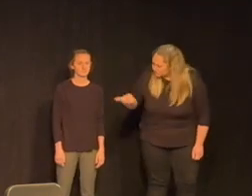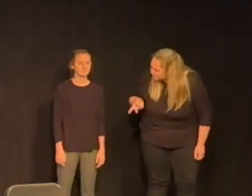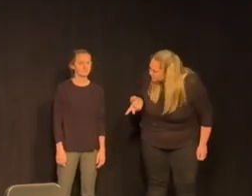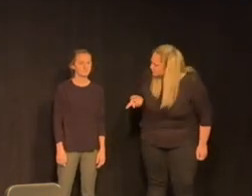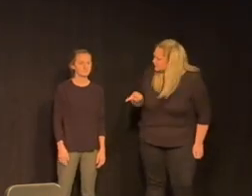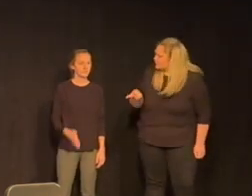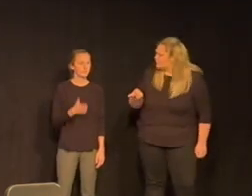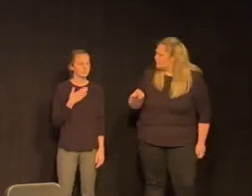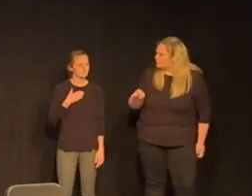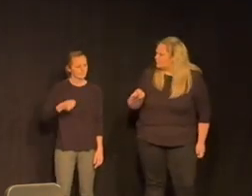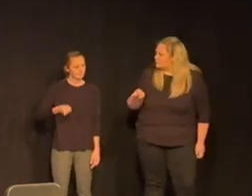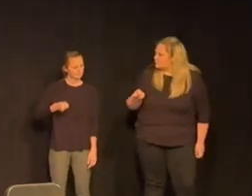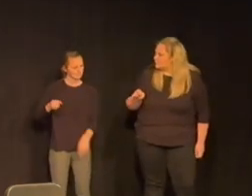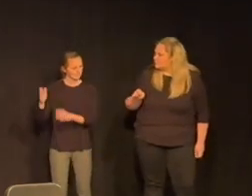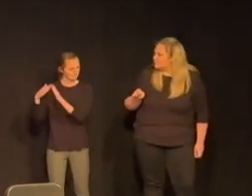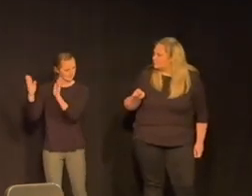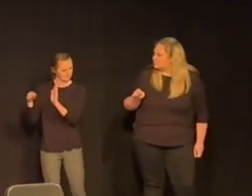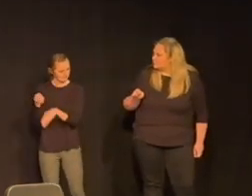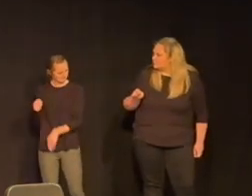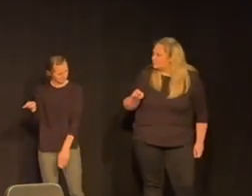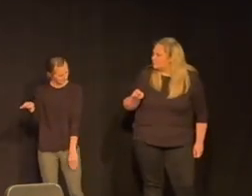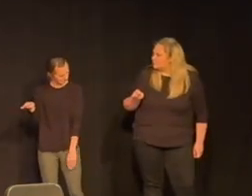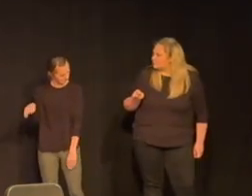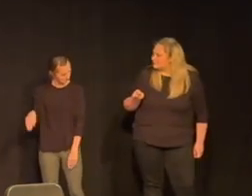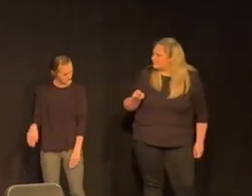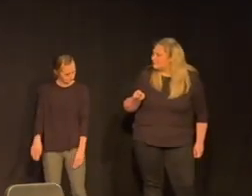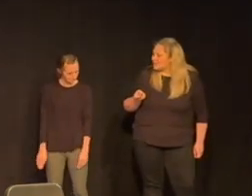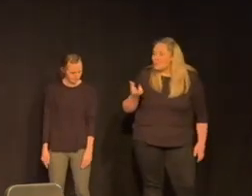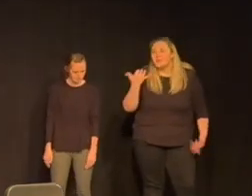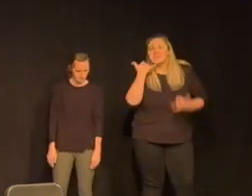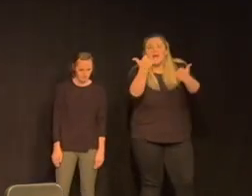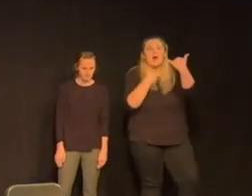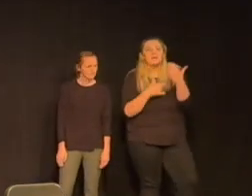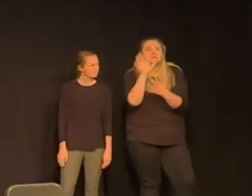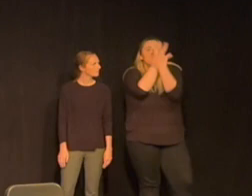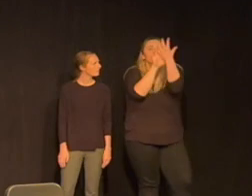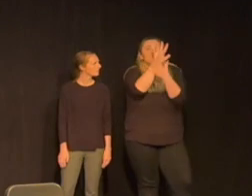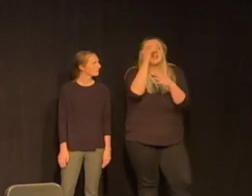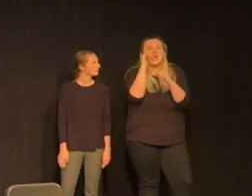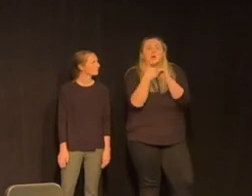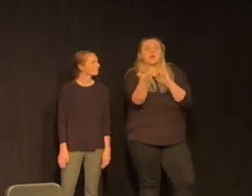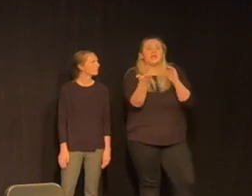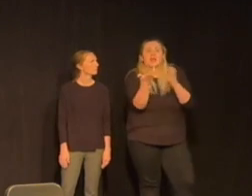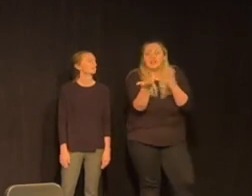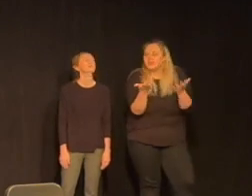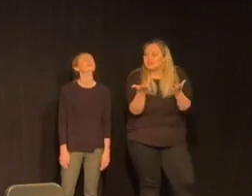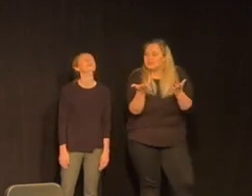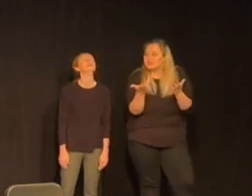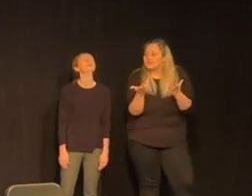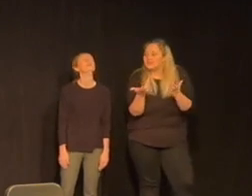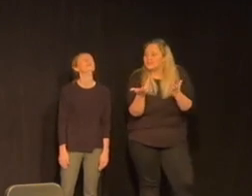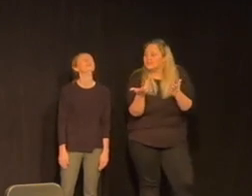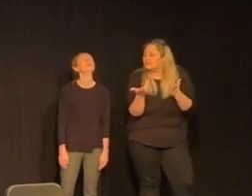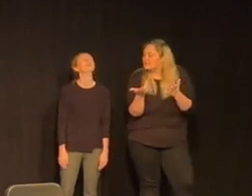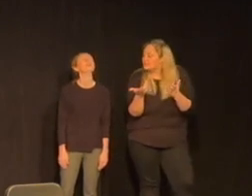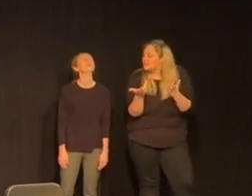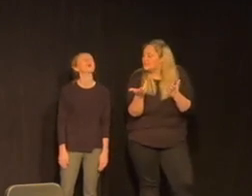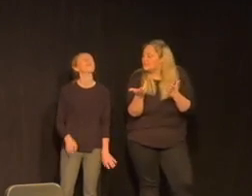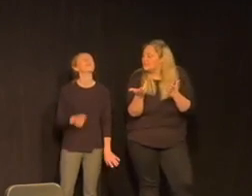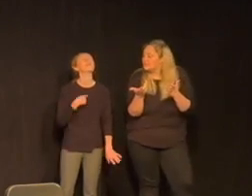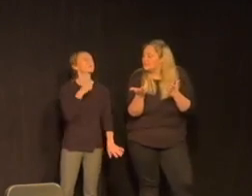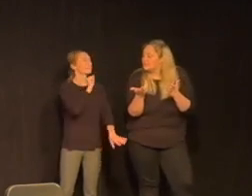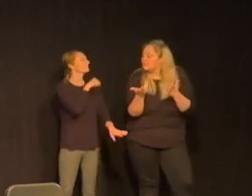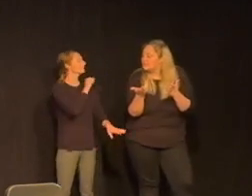my purse is in the house. Well, then I'm confused. How? Yeah, Stan, there is something you could